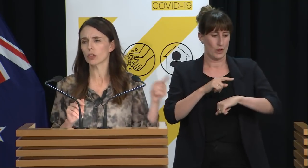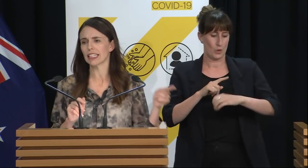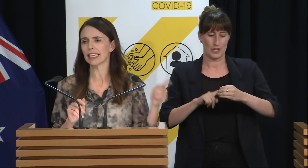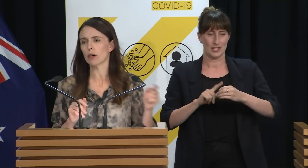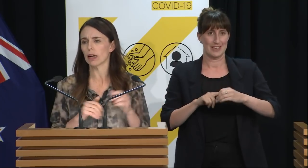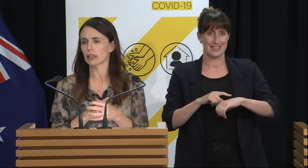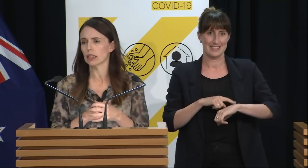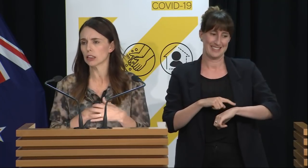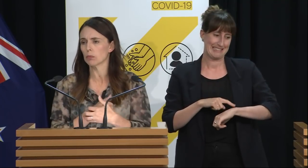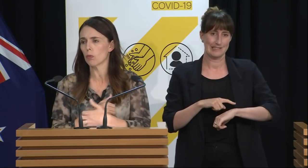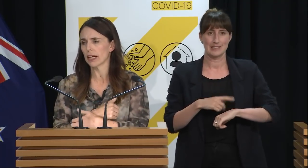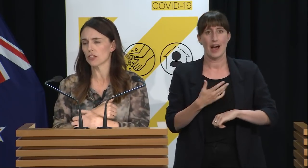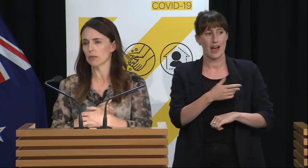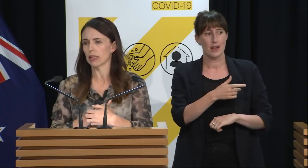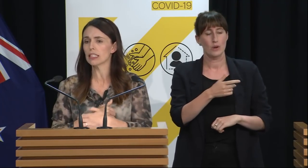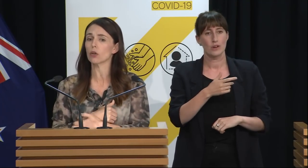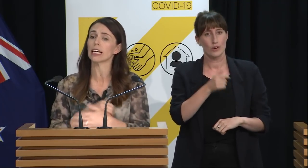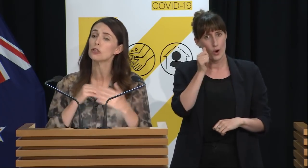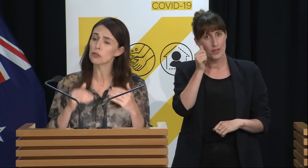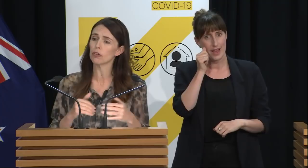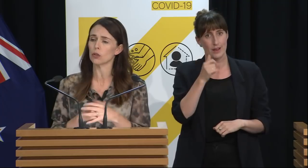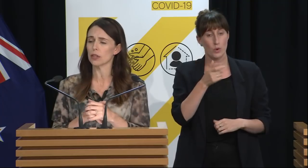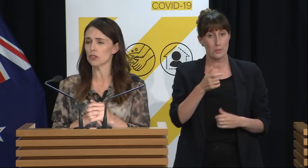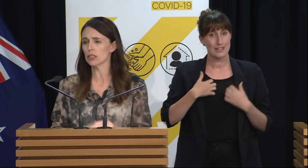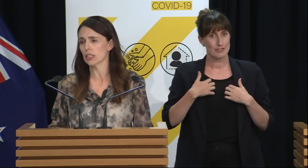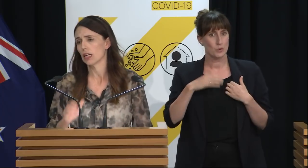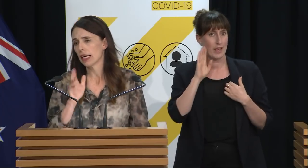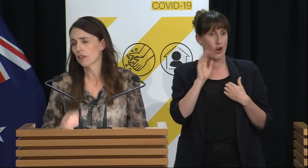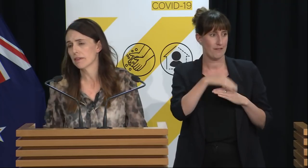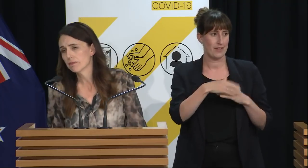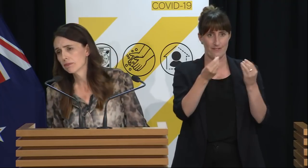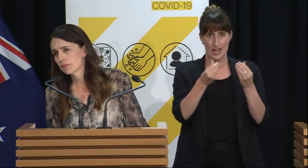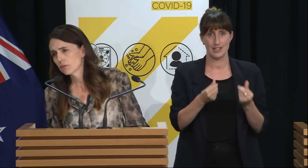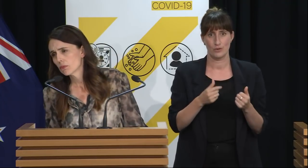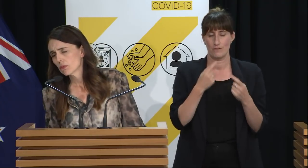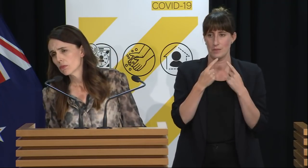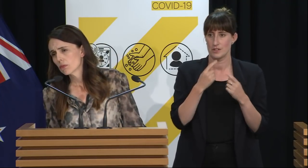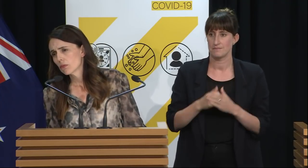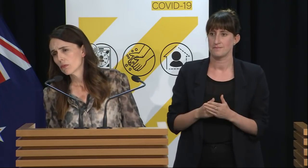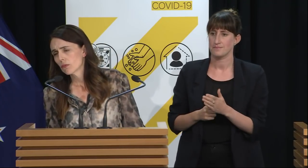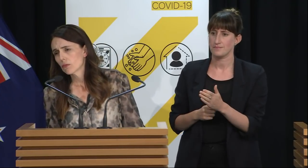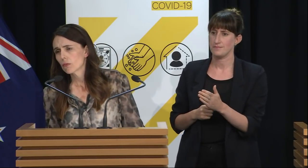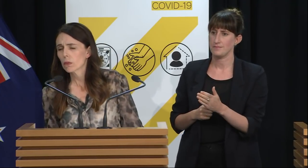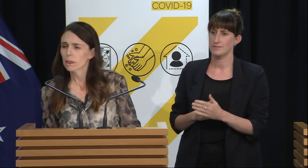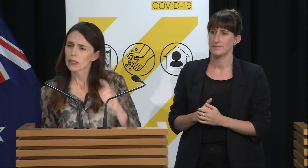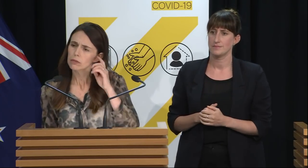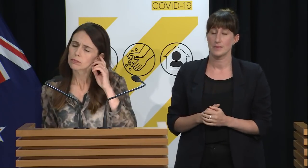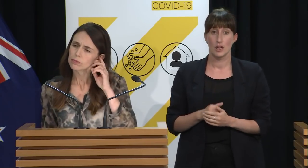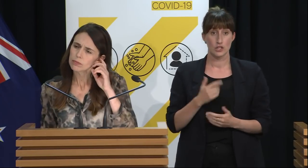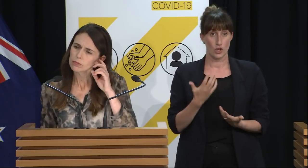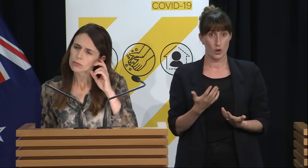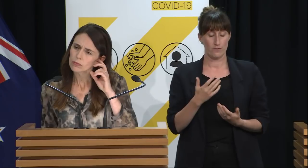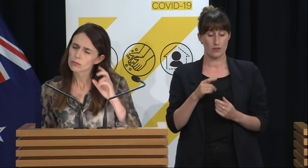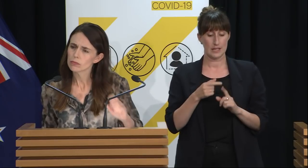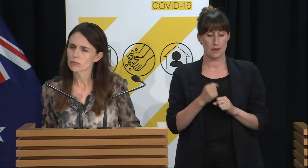will want to hear about the support packages in place, so I'll take two final questions. Prime Minister, Henry. can people still correct their bubble after 6 a.m. tomorrow, i.e. if they